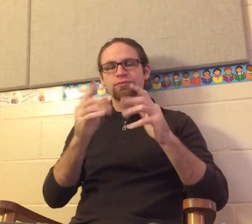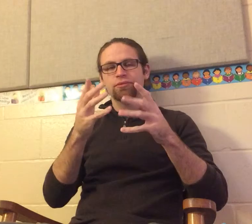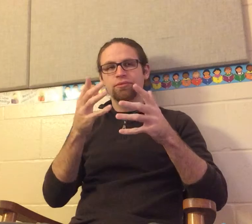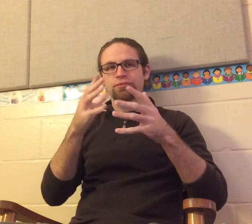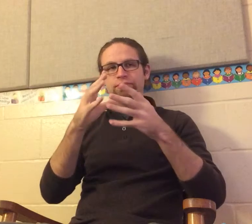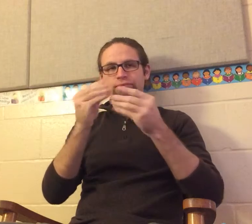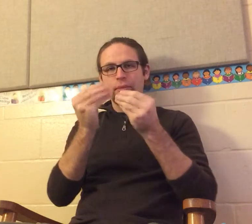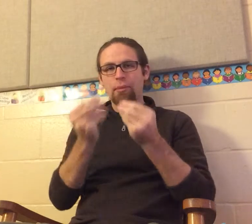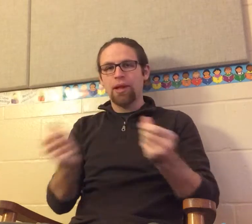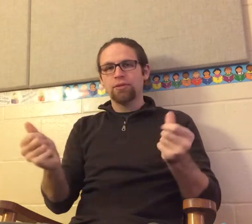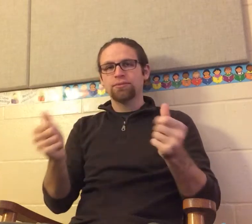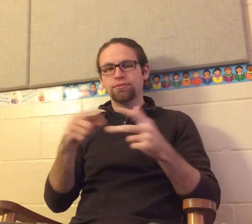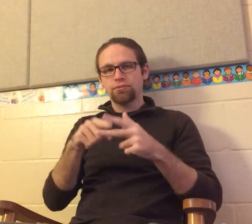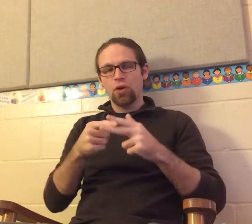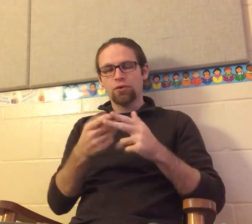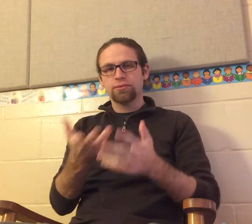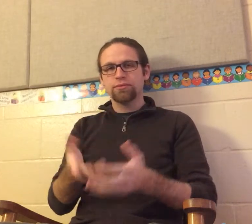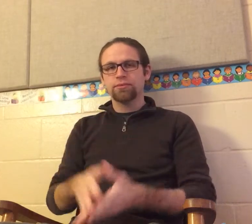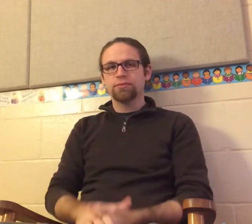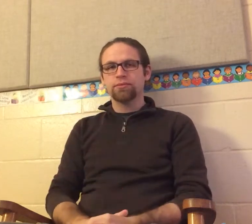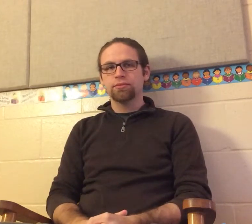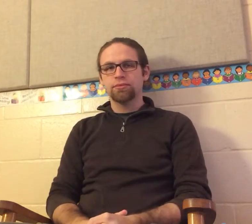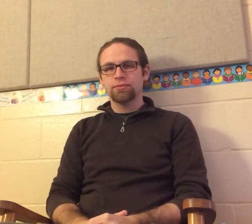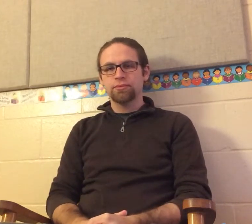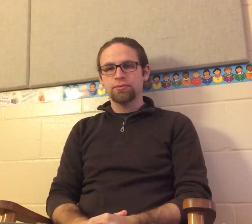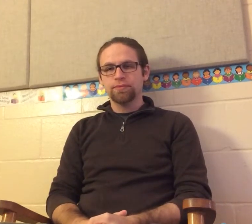mumbling the These bit of RICHARD That In this back in terms Thank you.